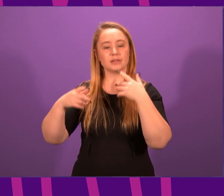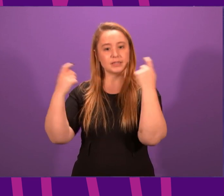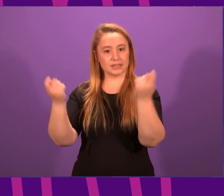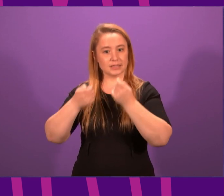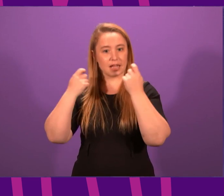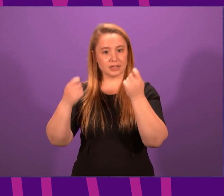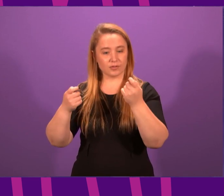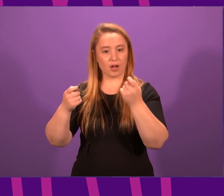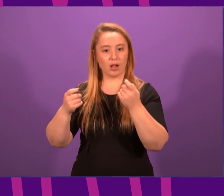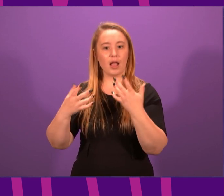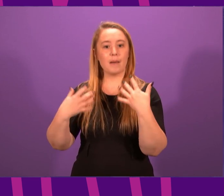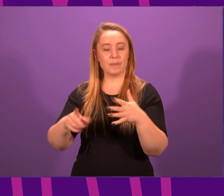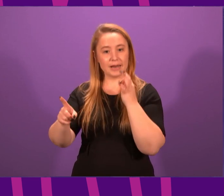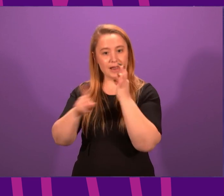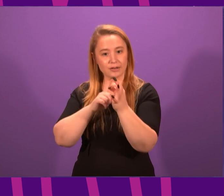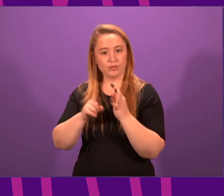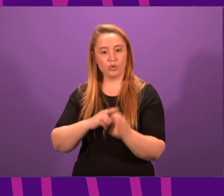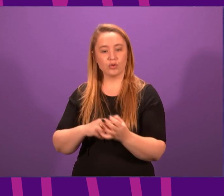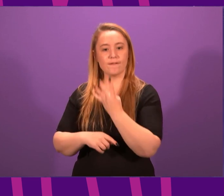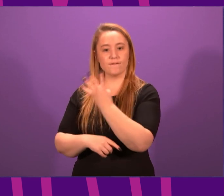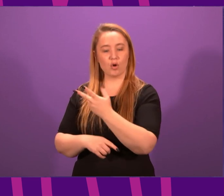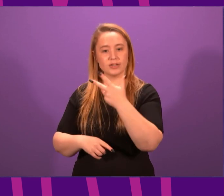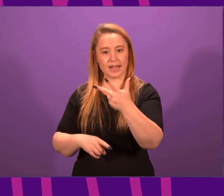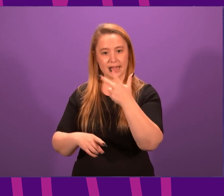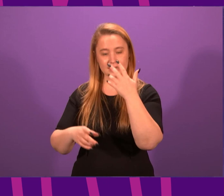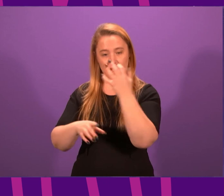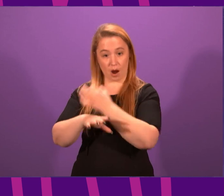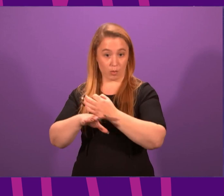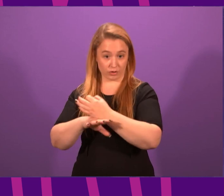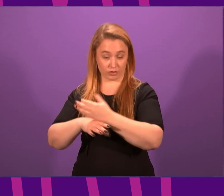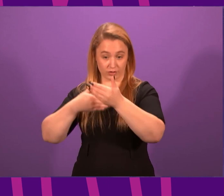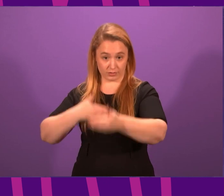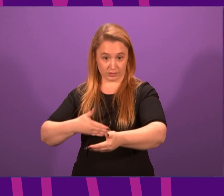an interview within 48 hours, and within that,